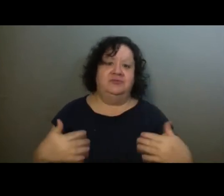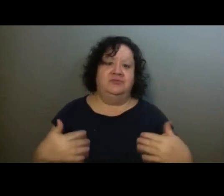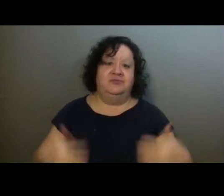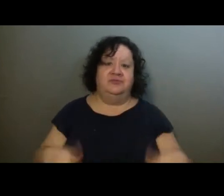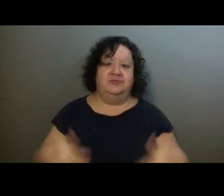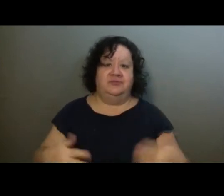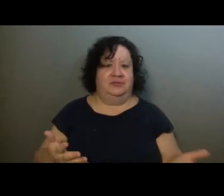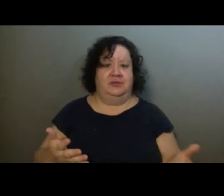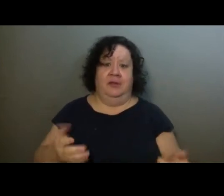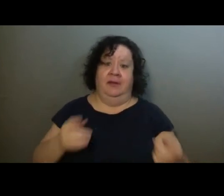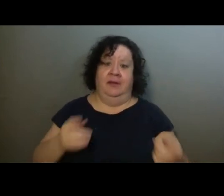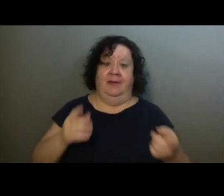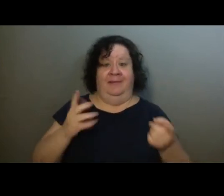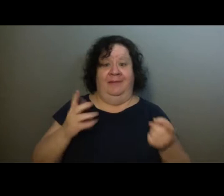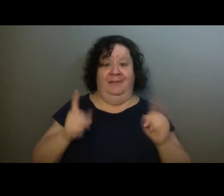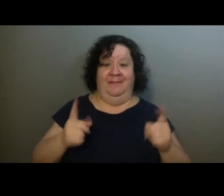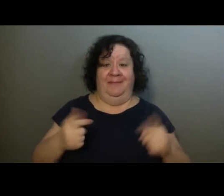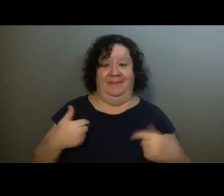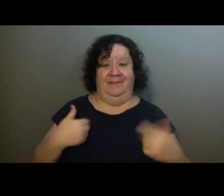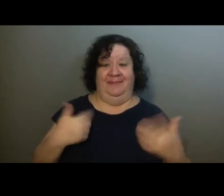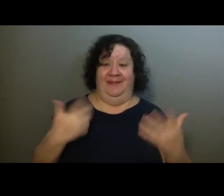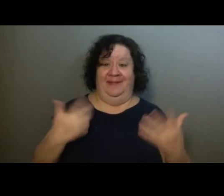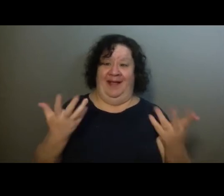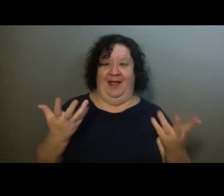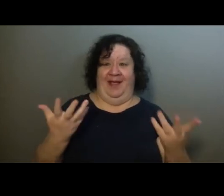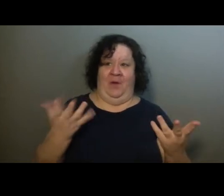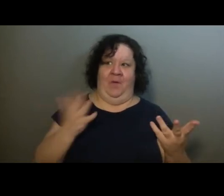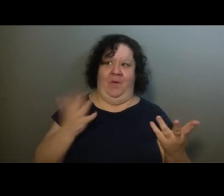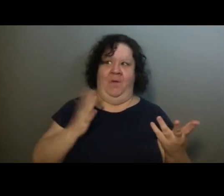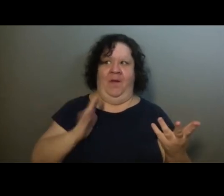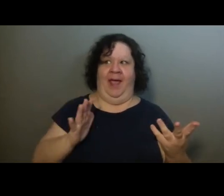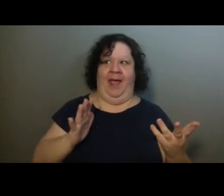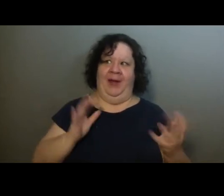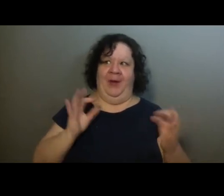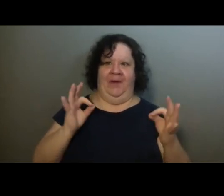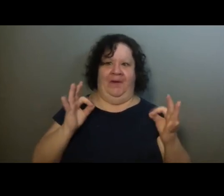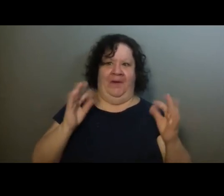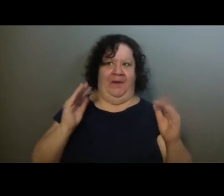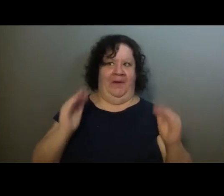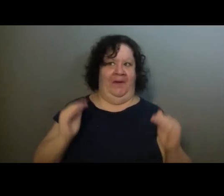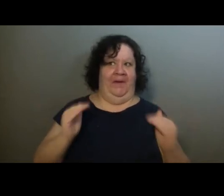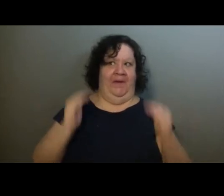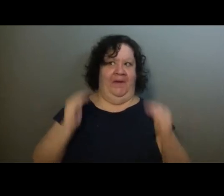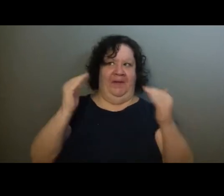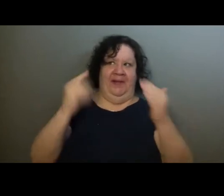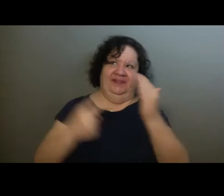competing priorities. So how can we can ensure, and that is a